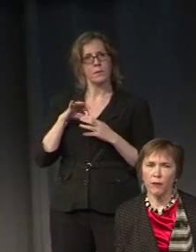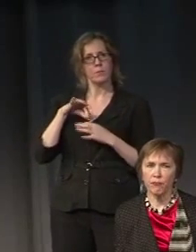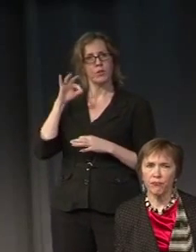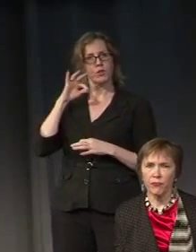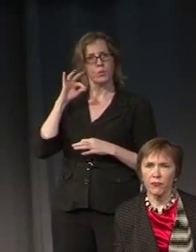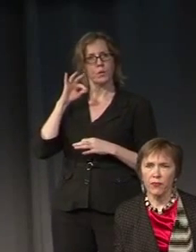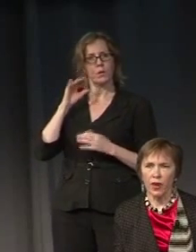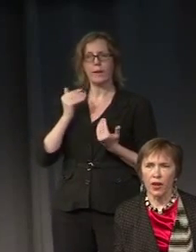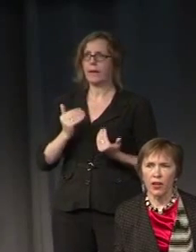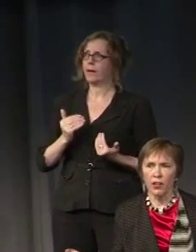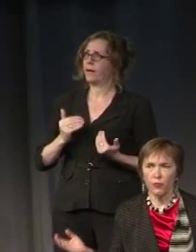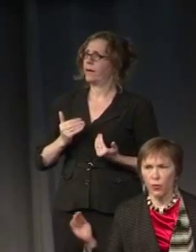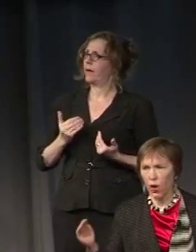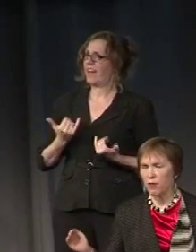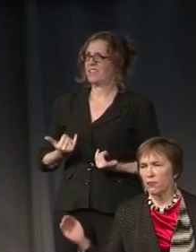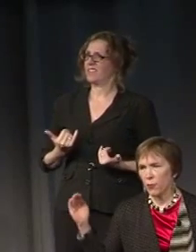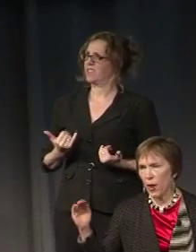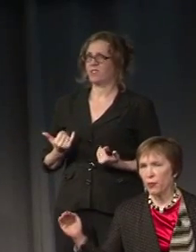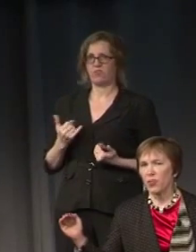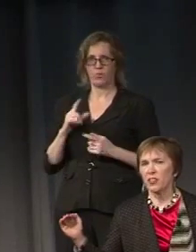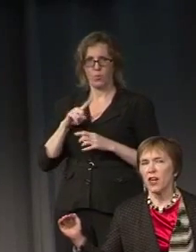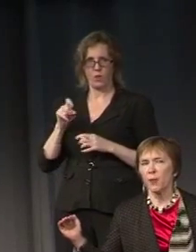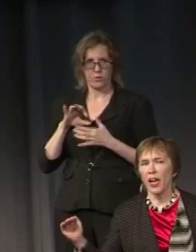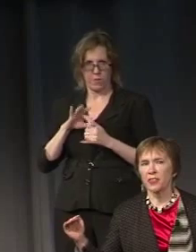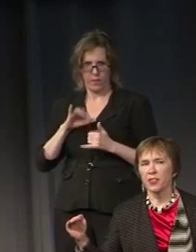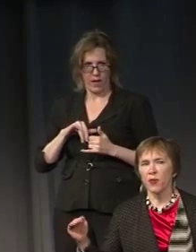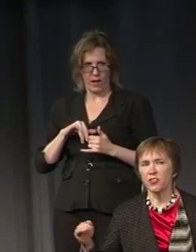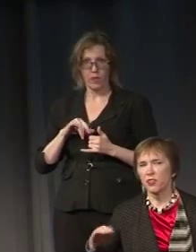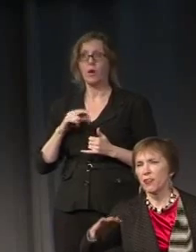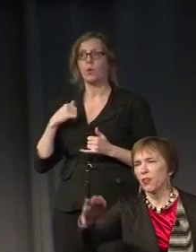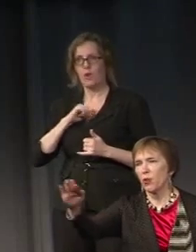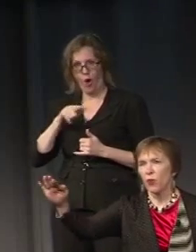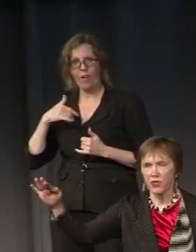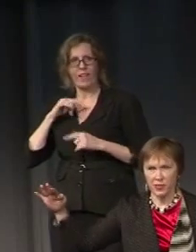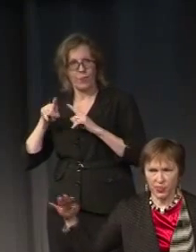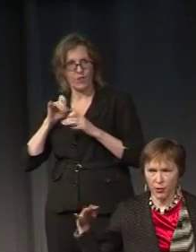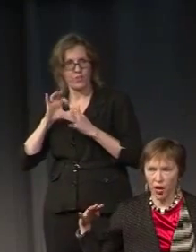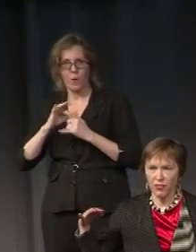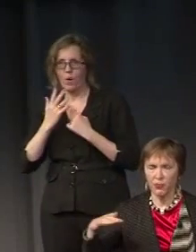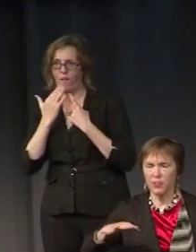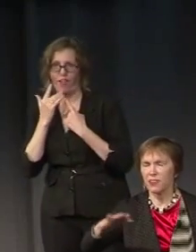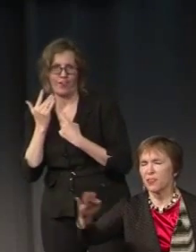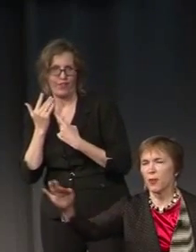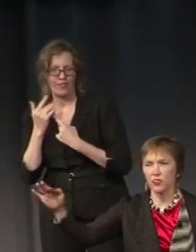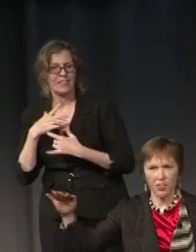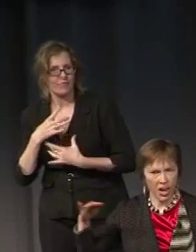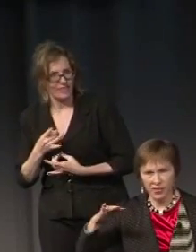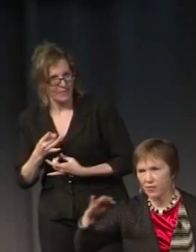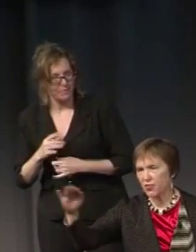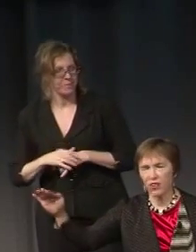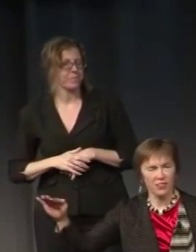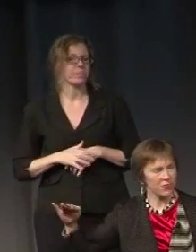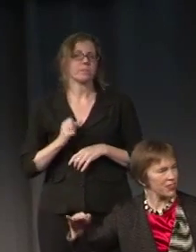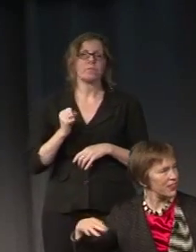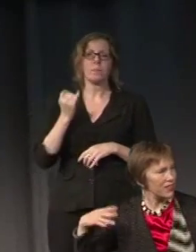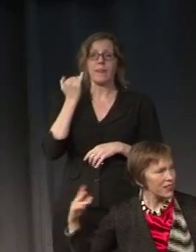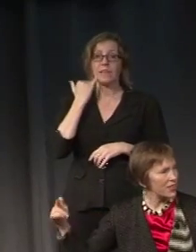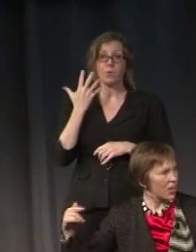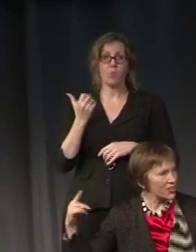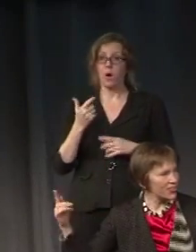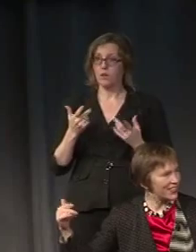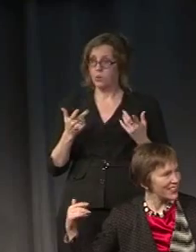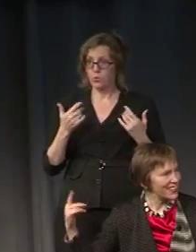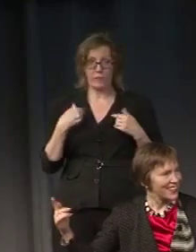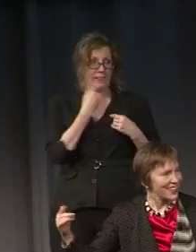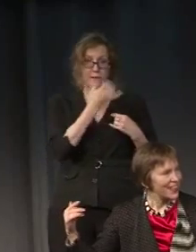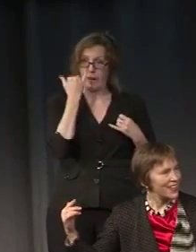think if we want to remember that Taube asked a question if anyone wanted to supply her with special kinds of drugs for